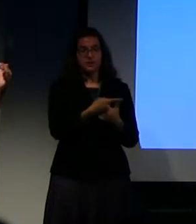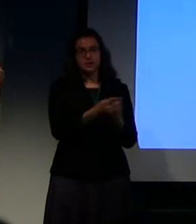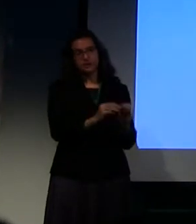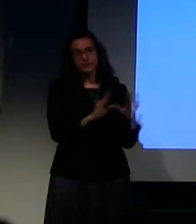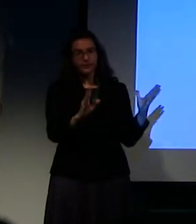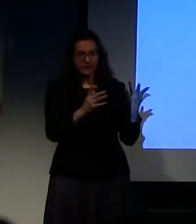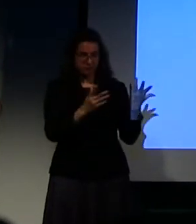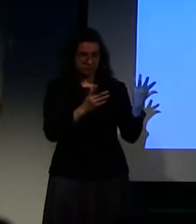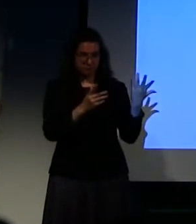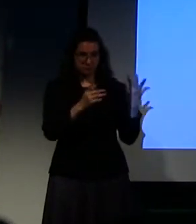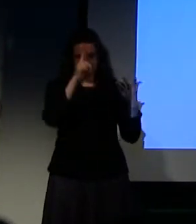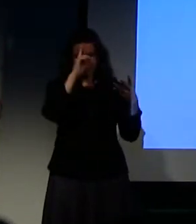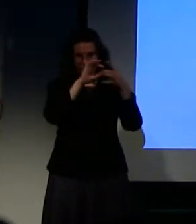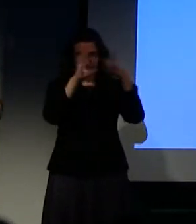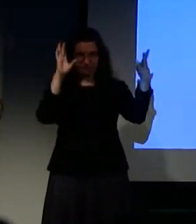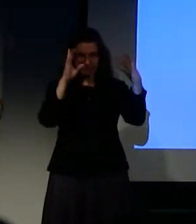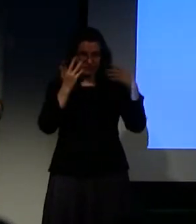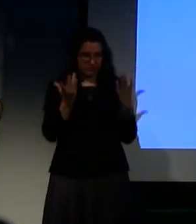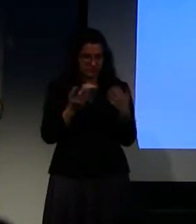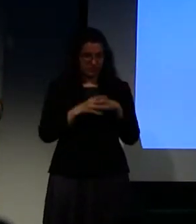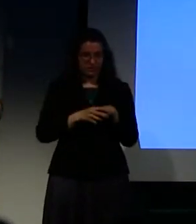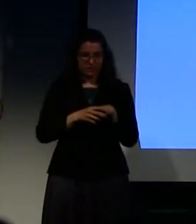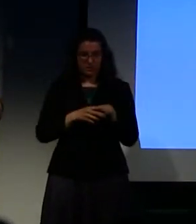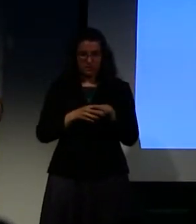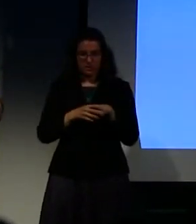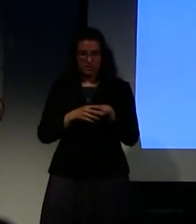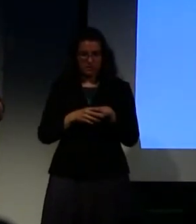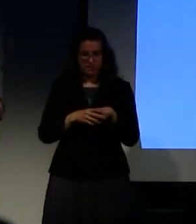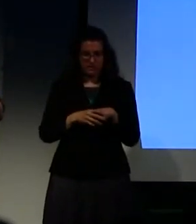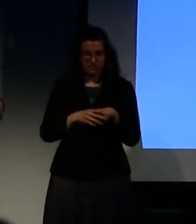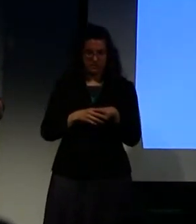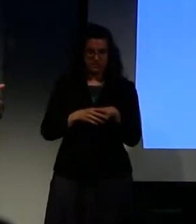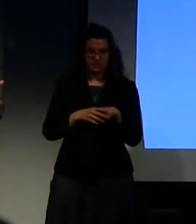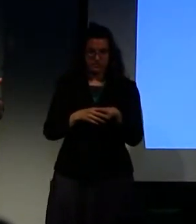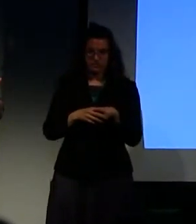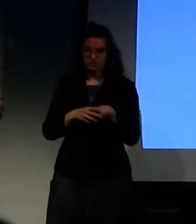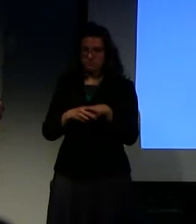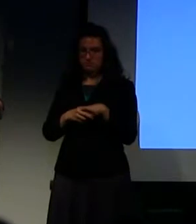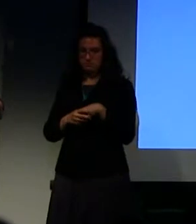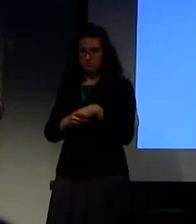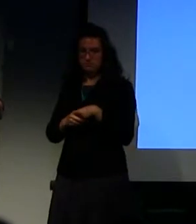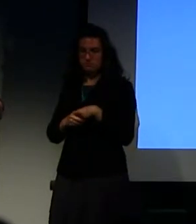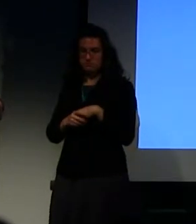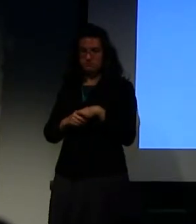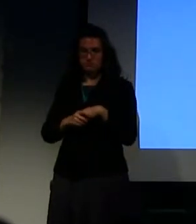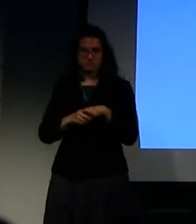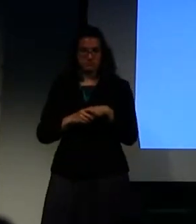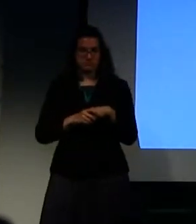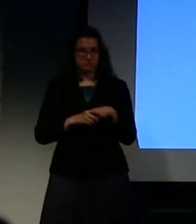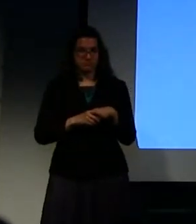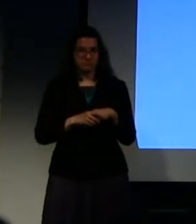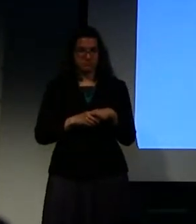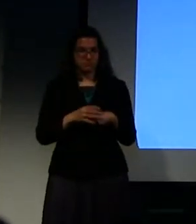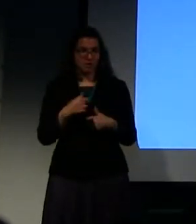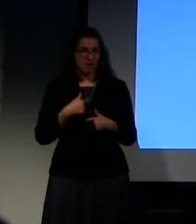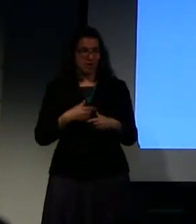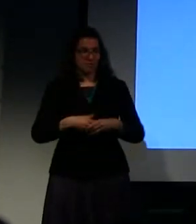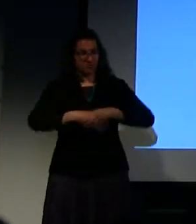different state of mind. So I shook his